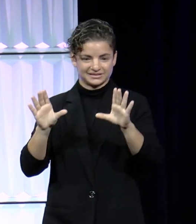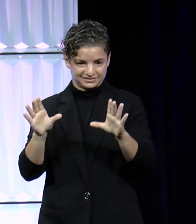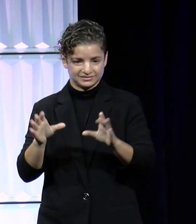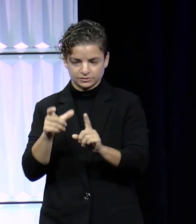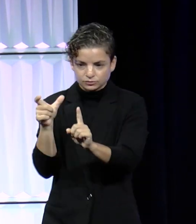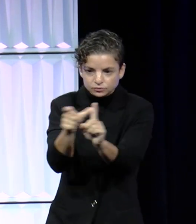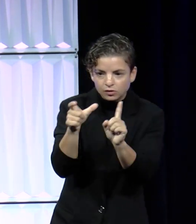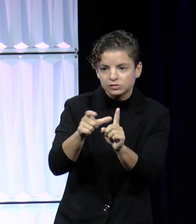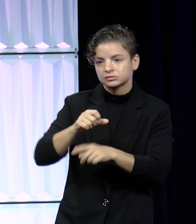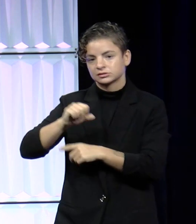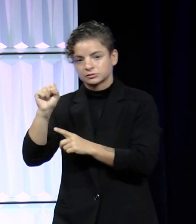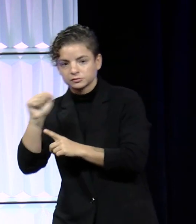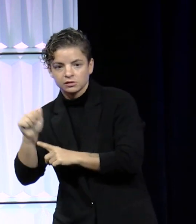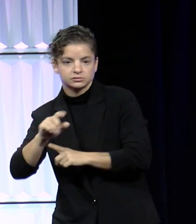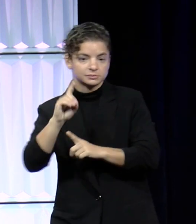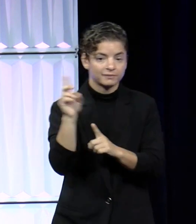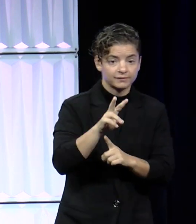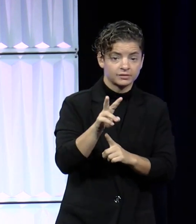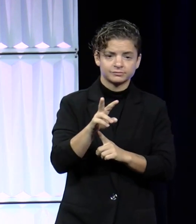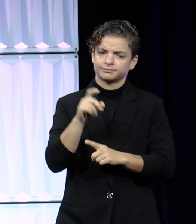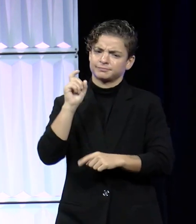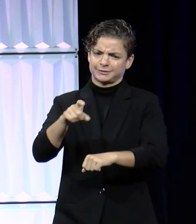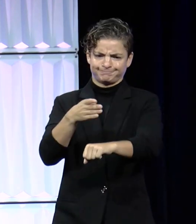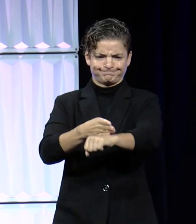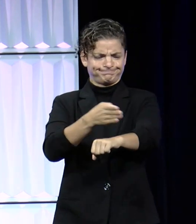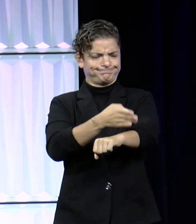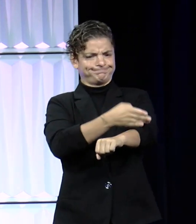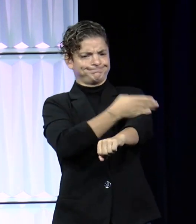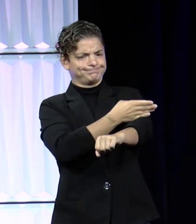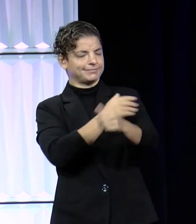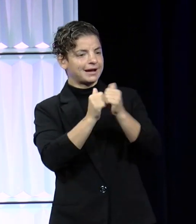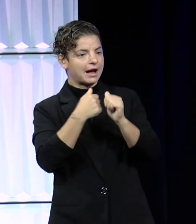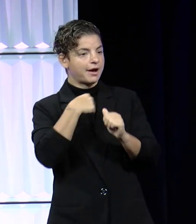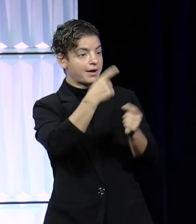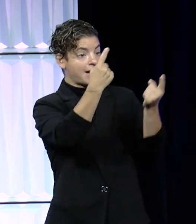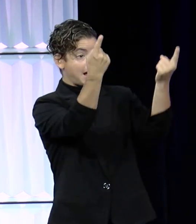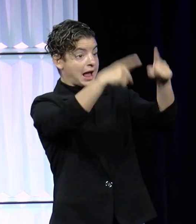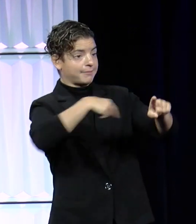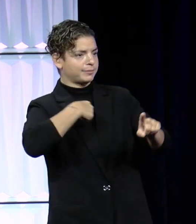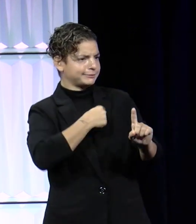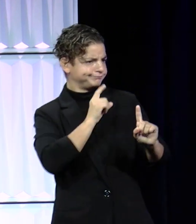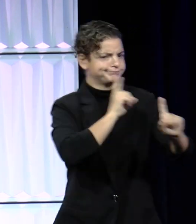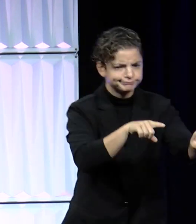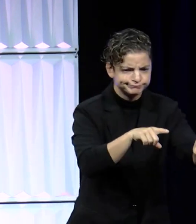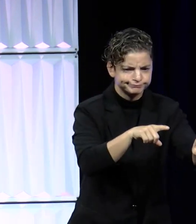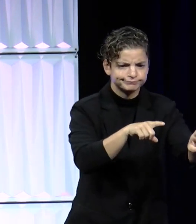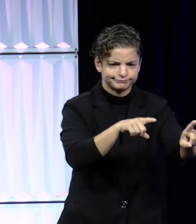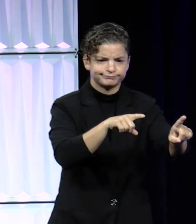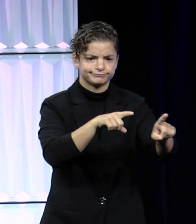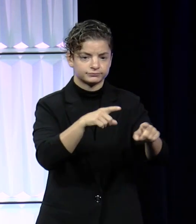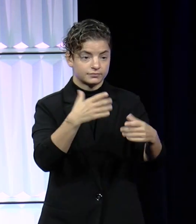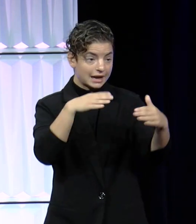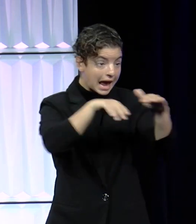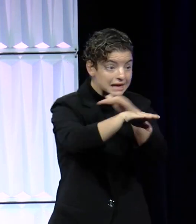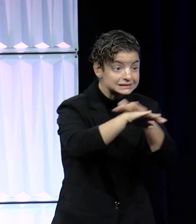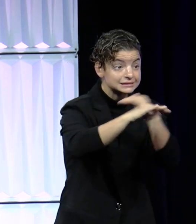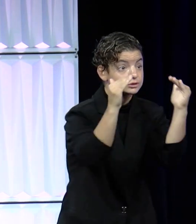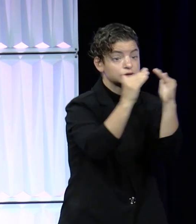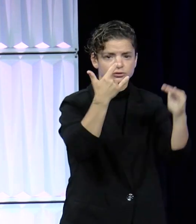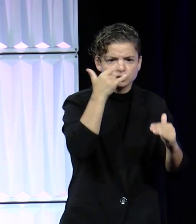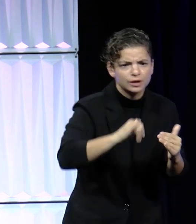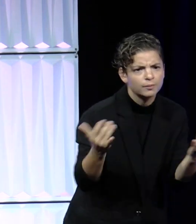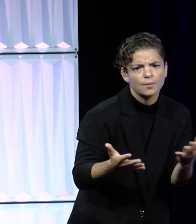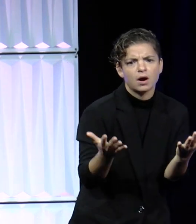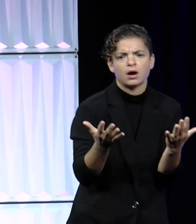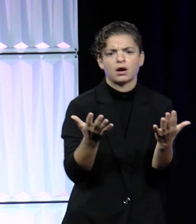our responses to sexual assault. We've got to expand access to justice however survivors